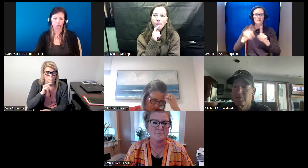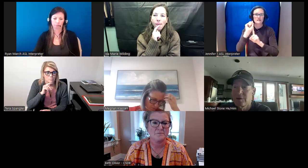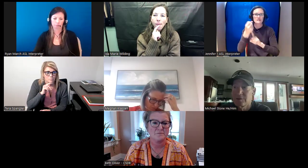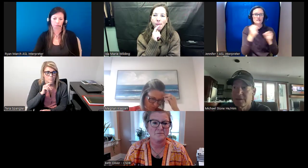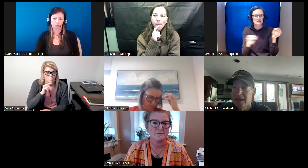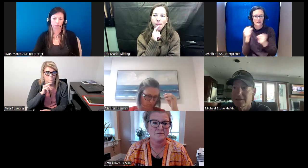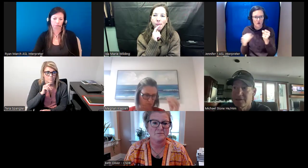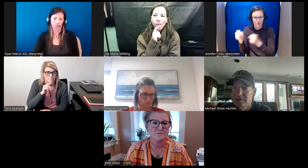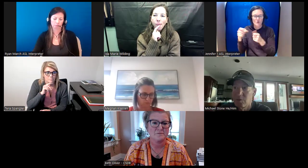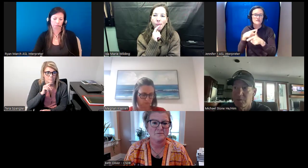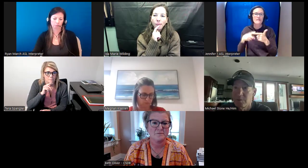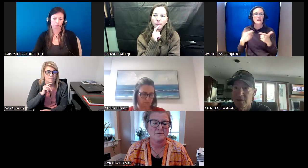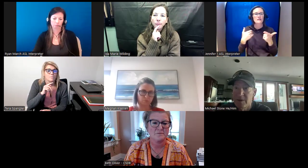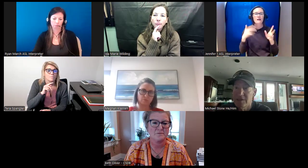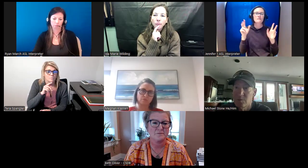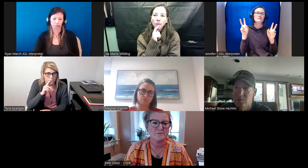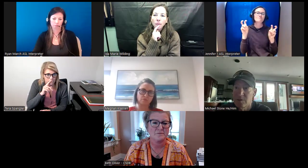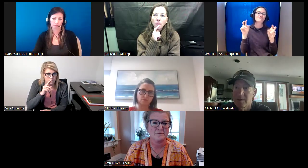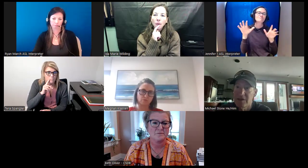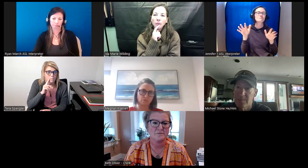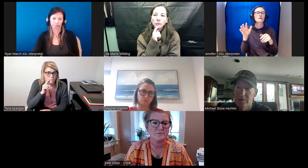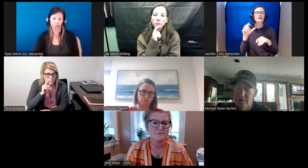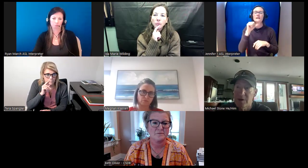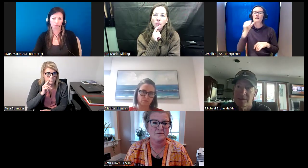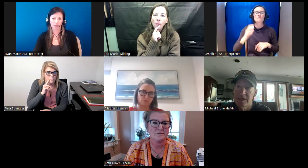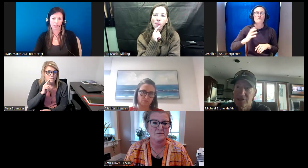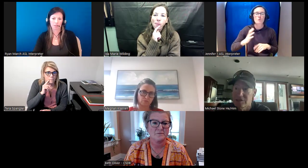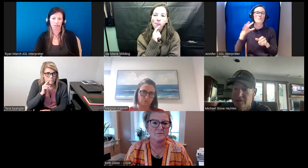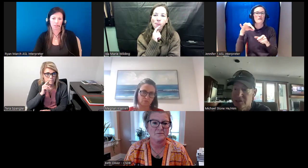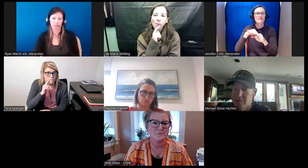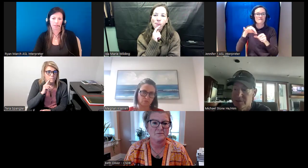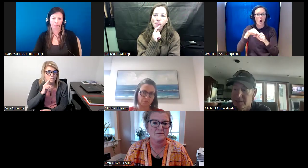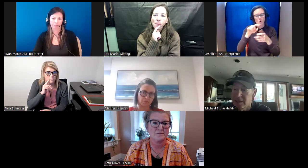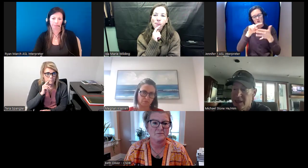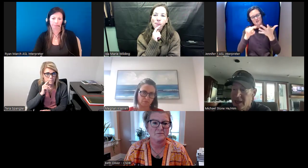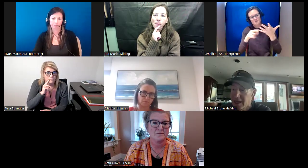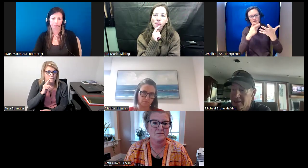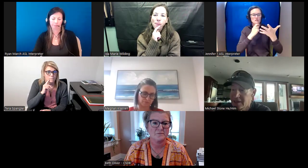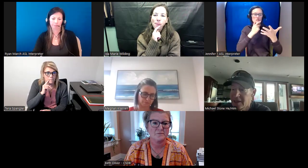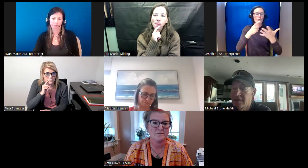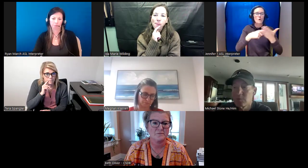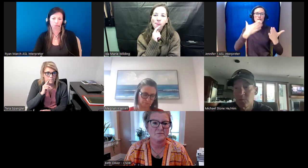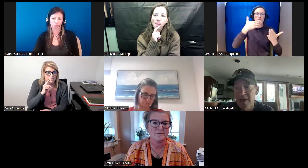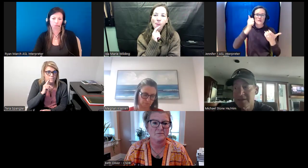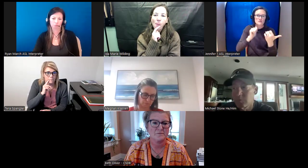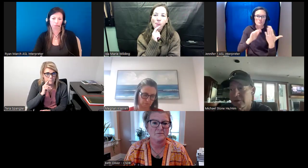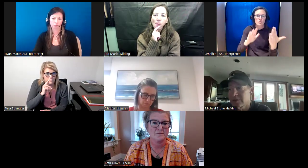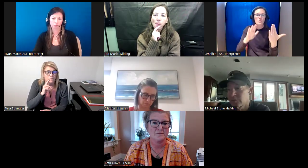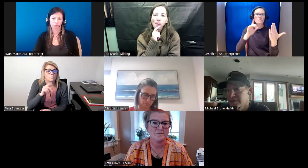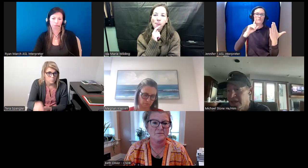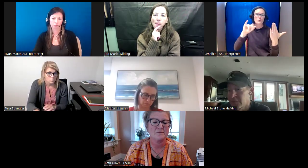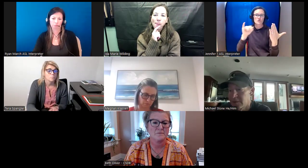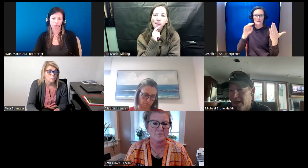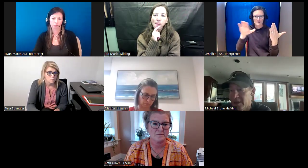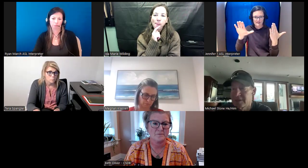informal vote as to what would be the best when we make that presentation to the JBC. And then lastly,